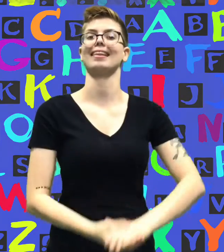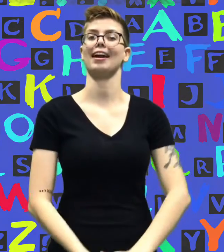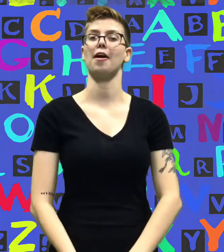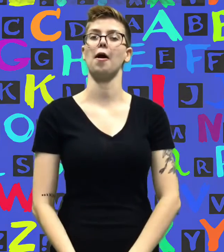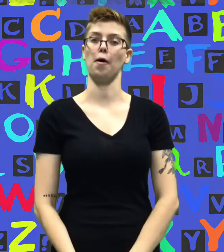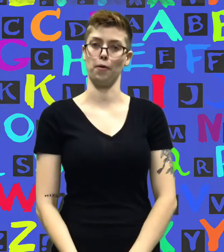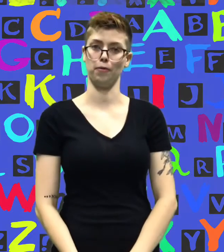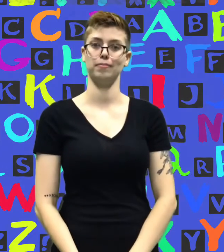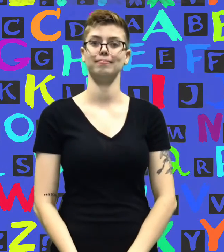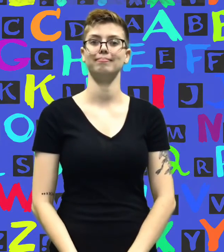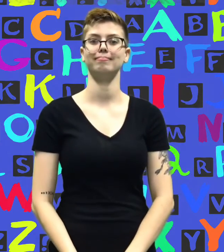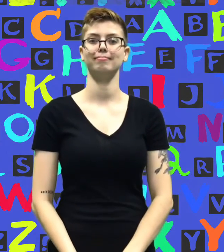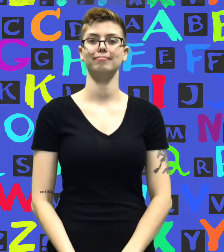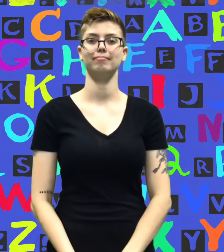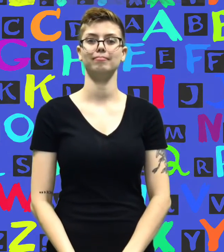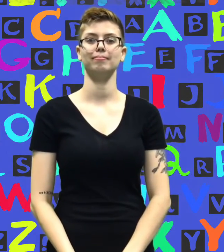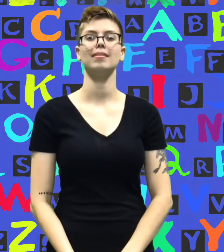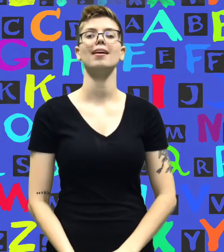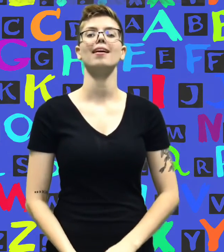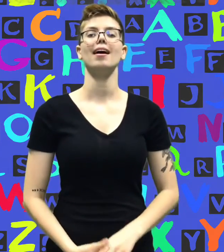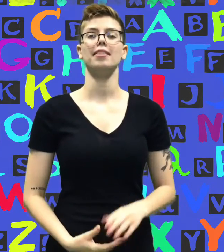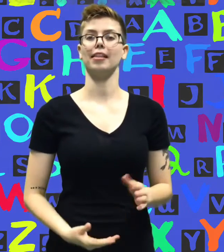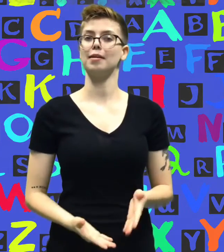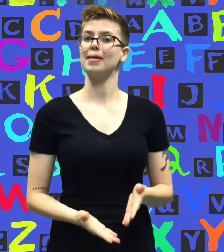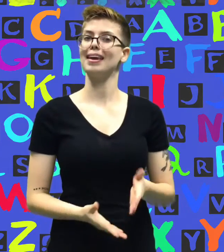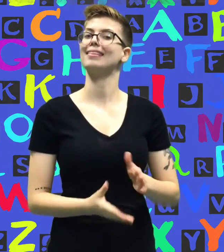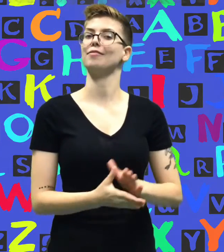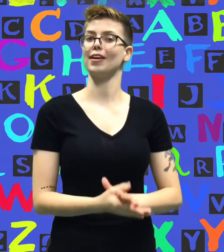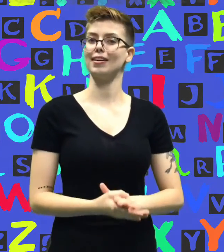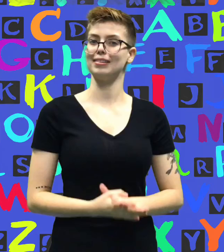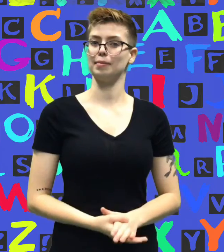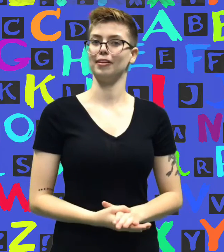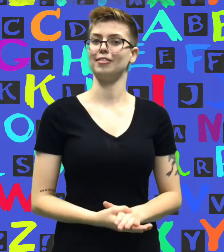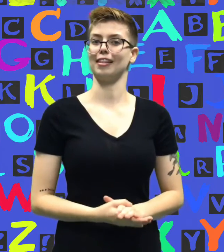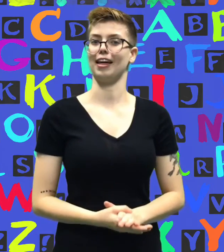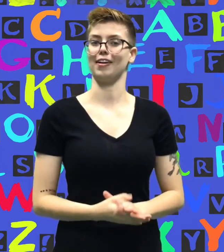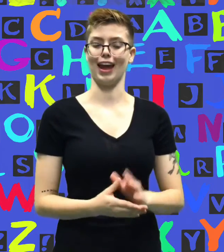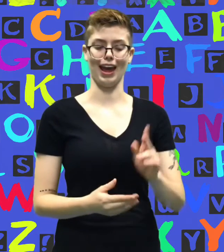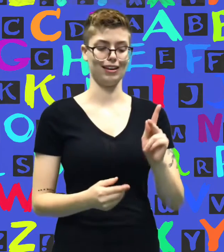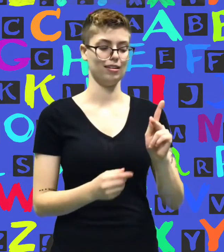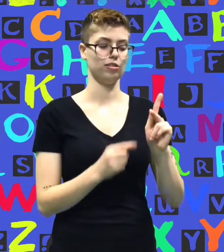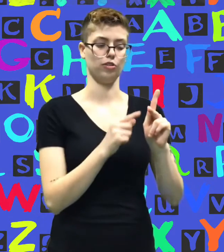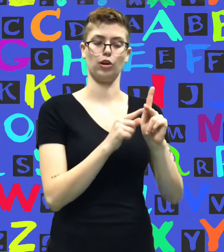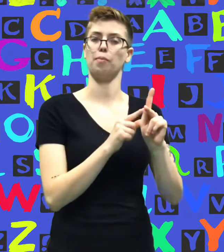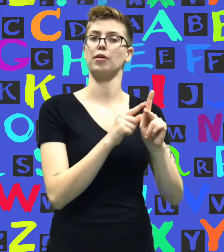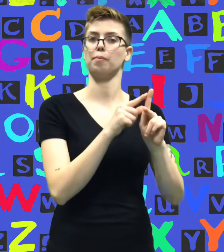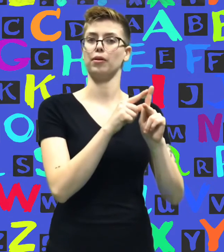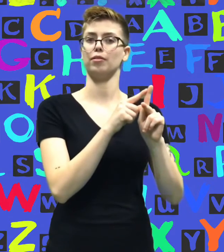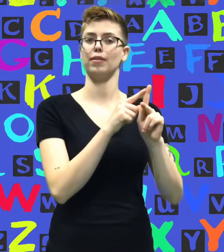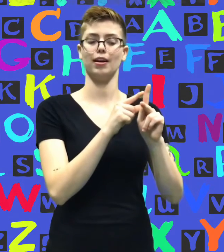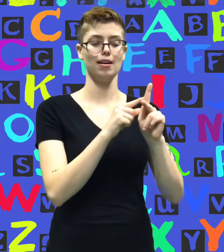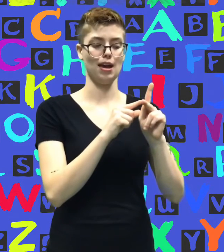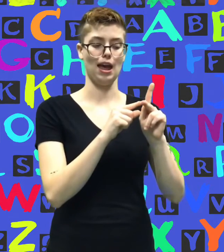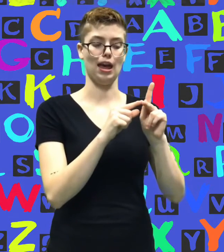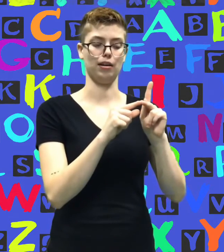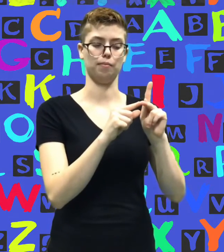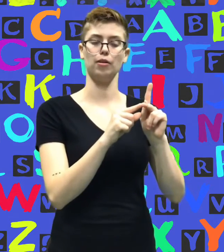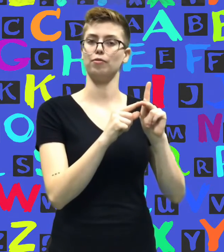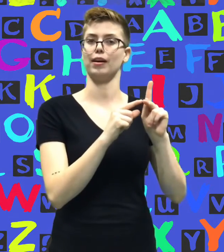letter O. The letter P is very similar to the letter K. So you're going to point your pointer finger and your middle finger